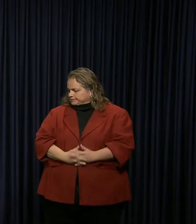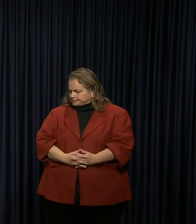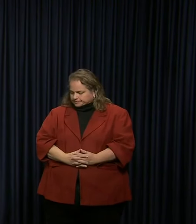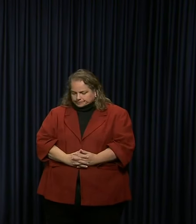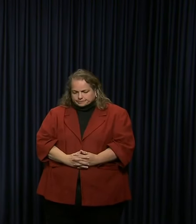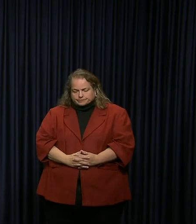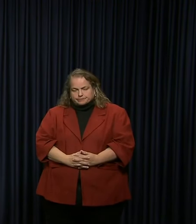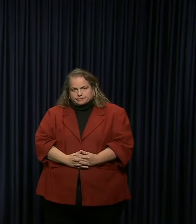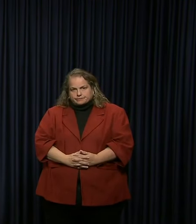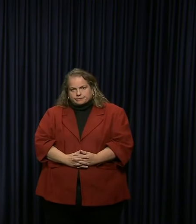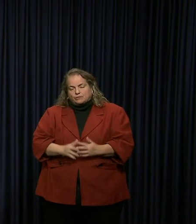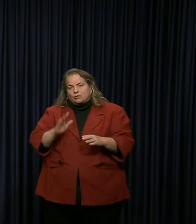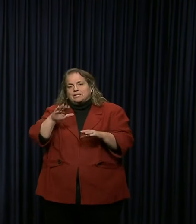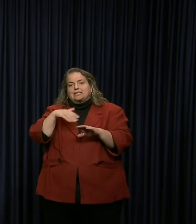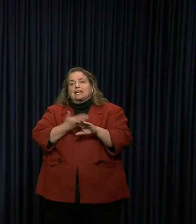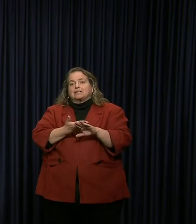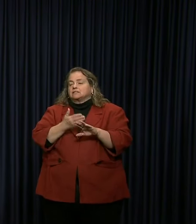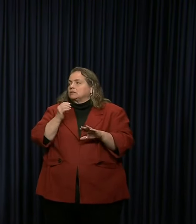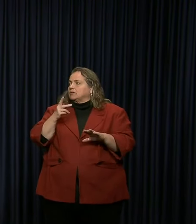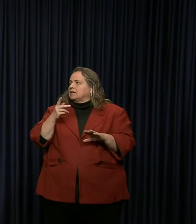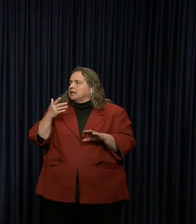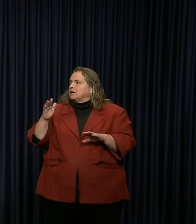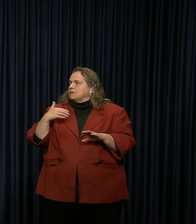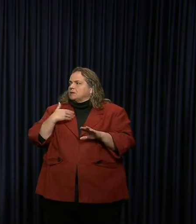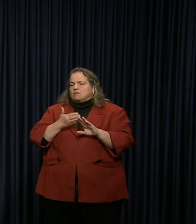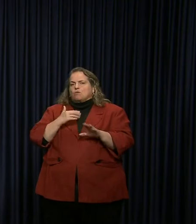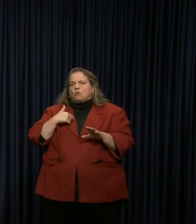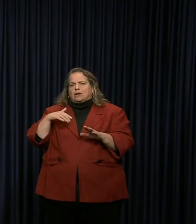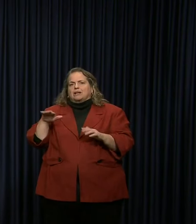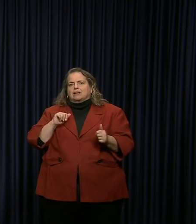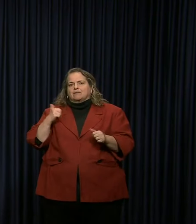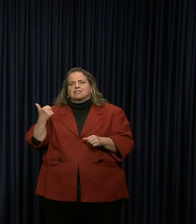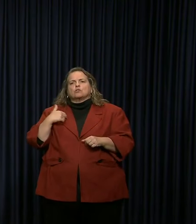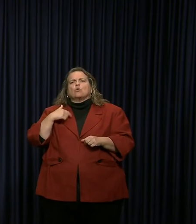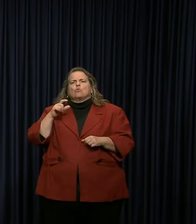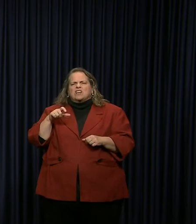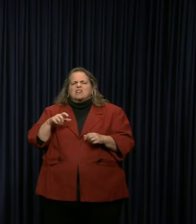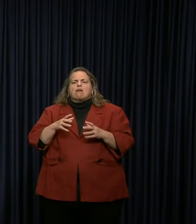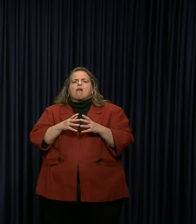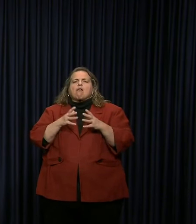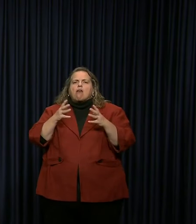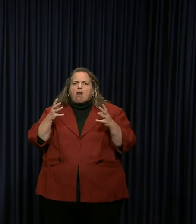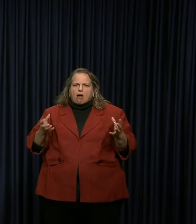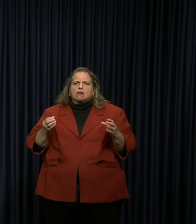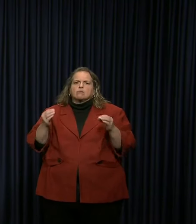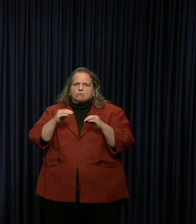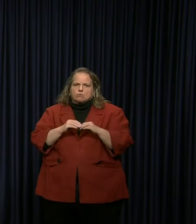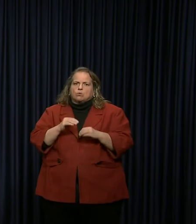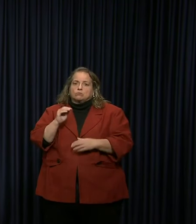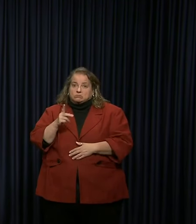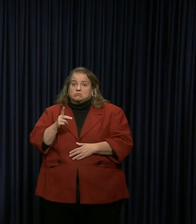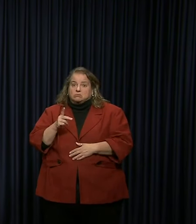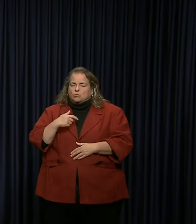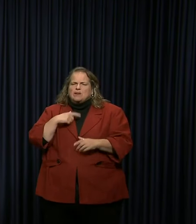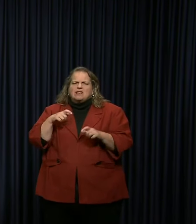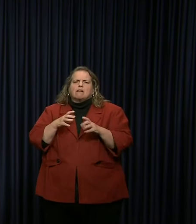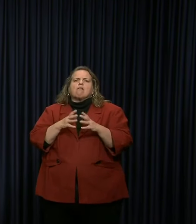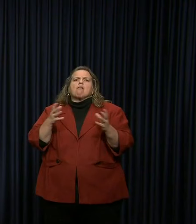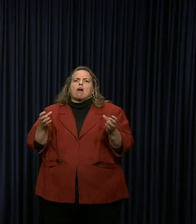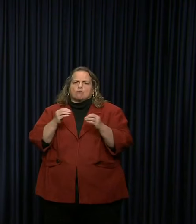All right, next up, and let me just, before we leave this, say we need a lot more of